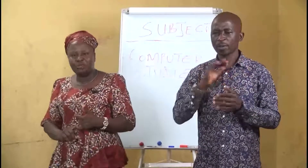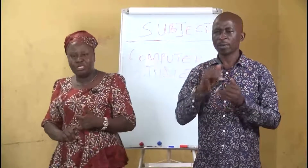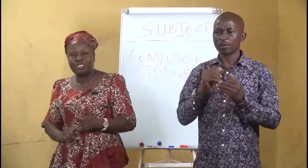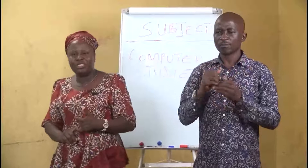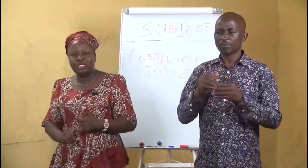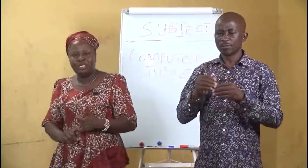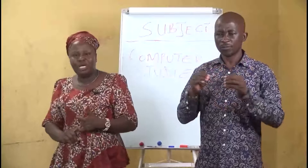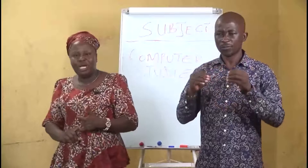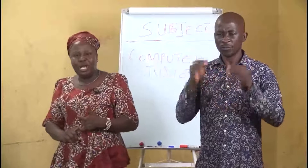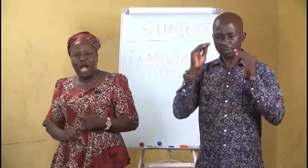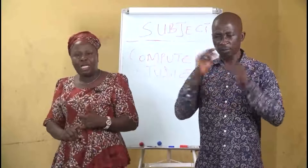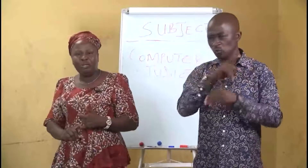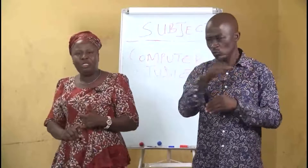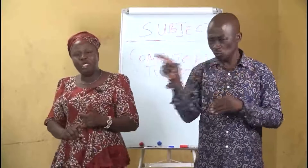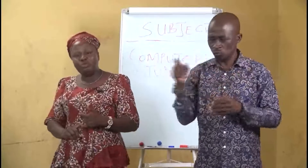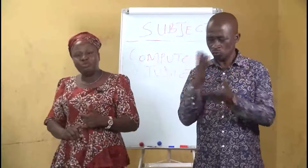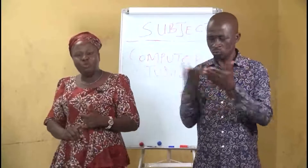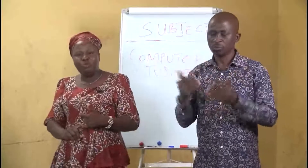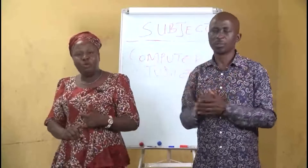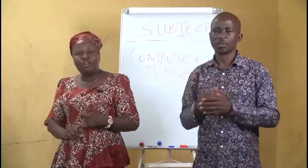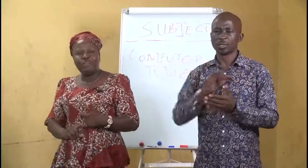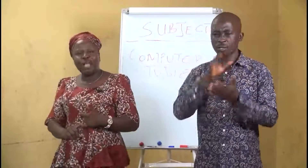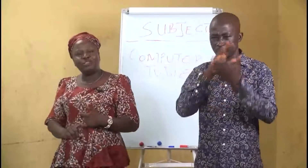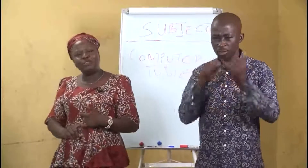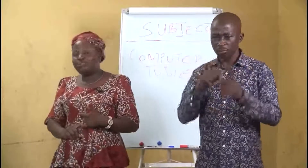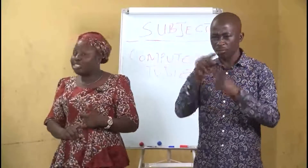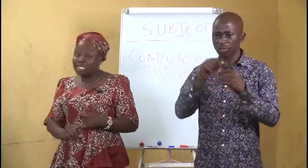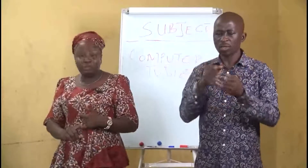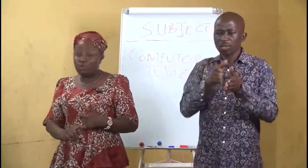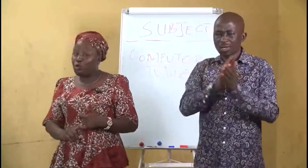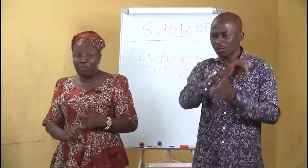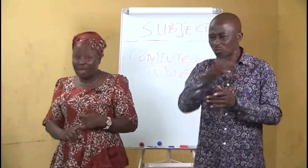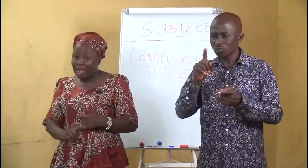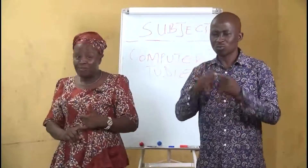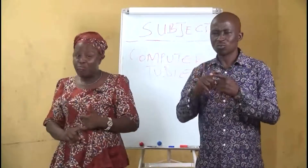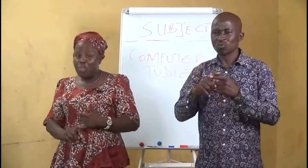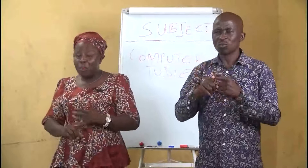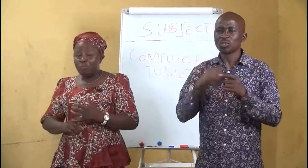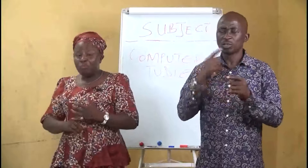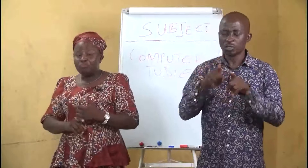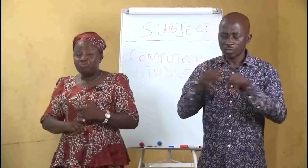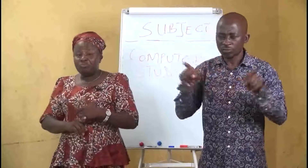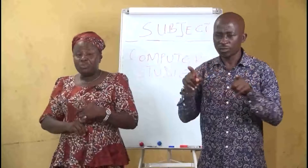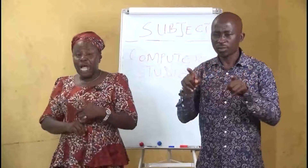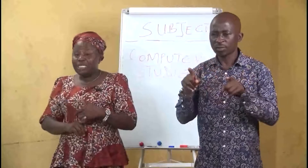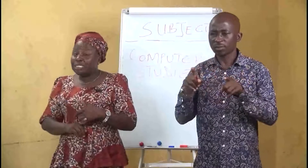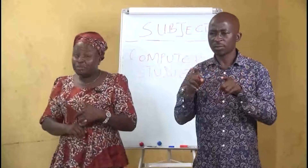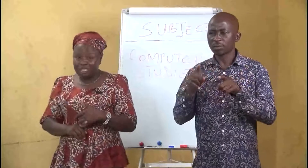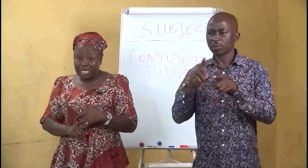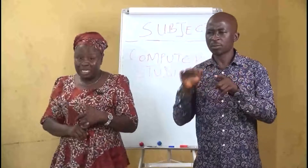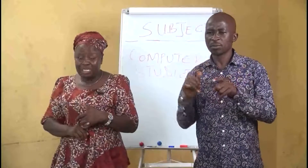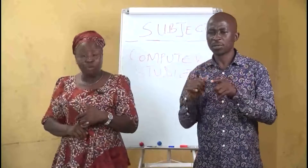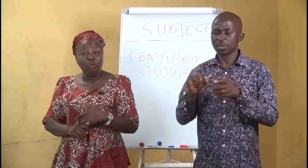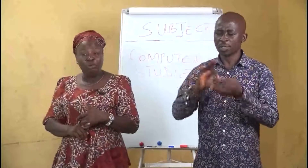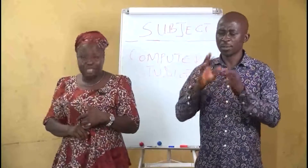impacted something. And I believe whenever they ask you to differentiate between compiler and